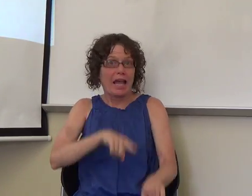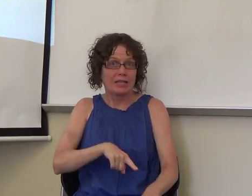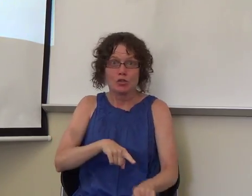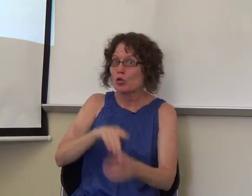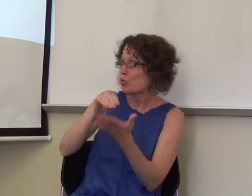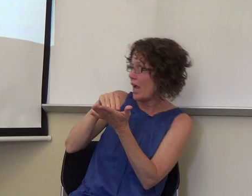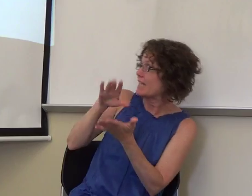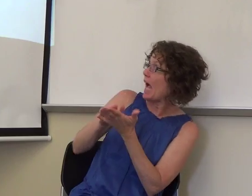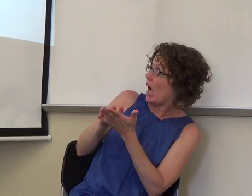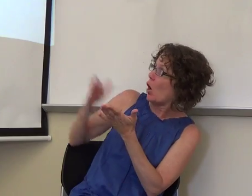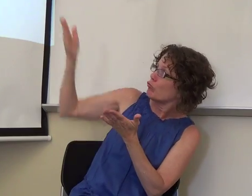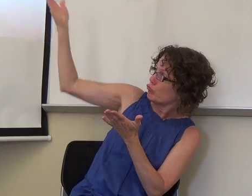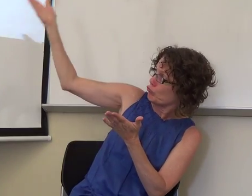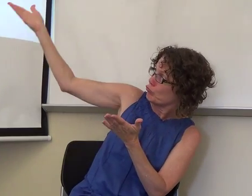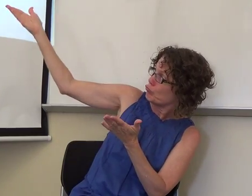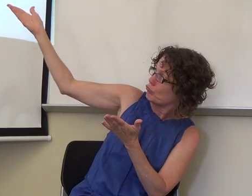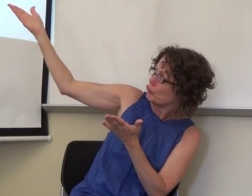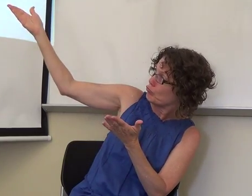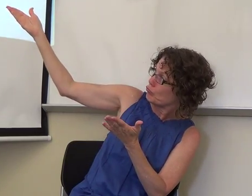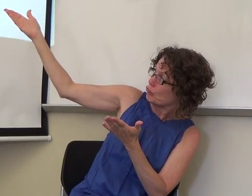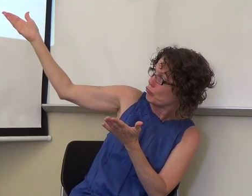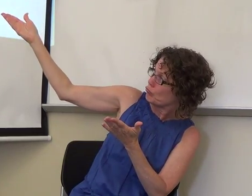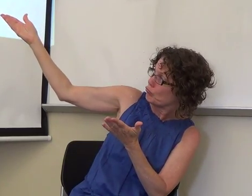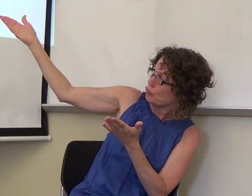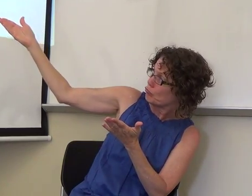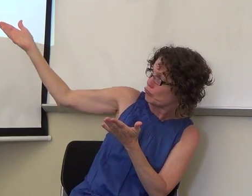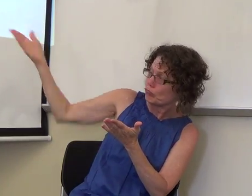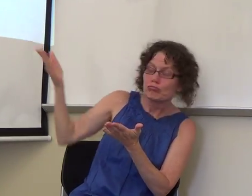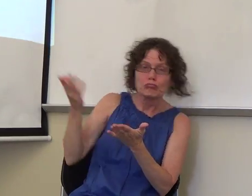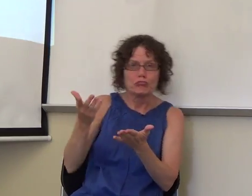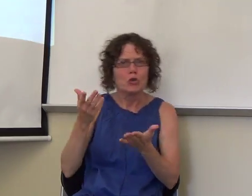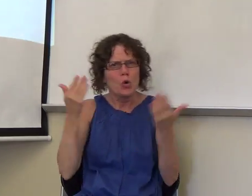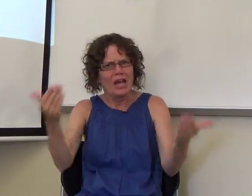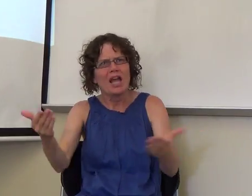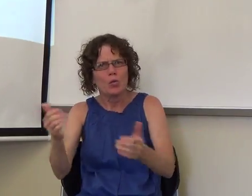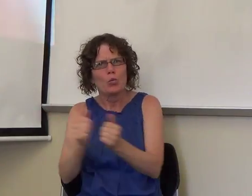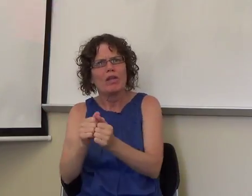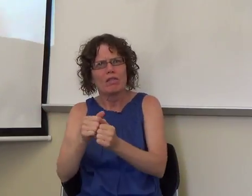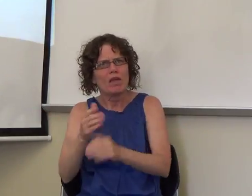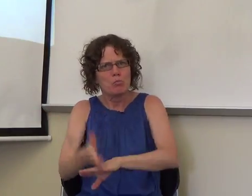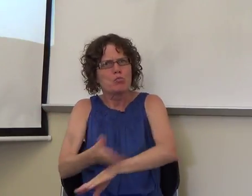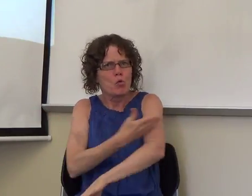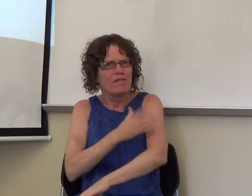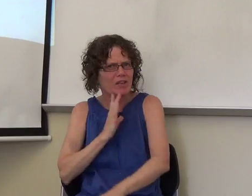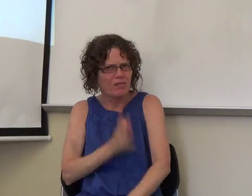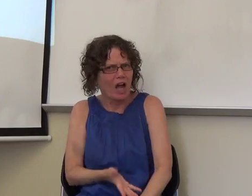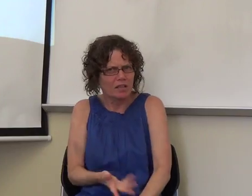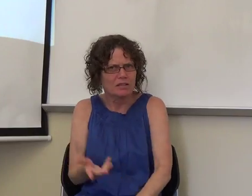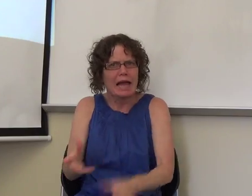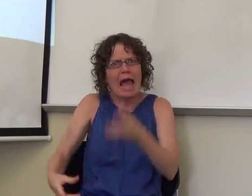what you think it means, okay? Improve, that's good. Add to, I want you to just pick one. I don't